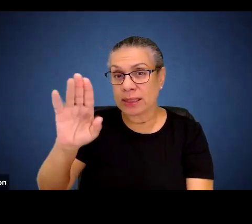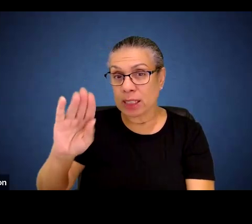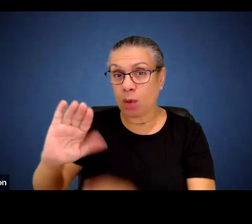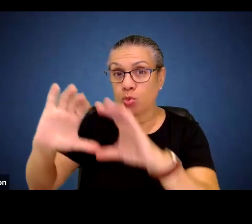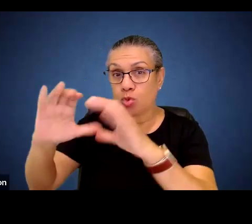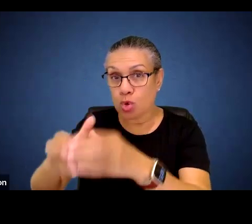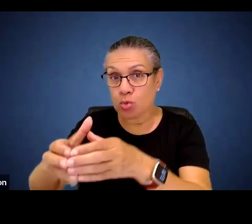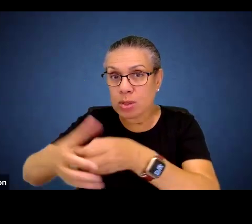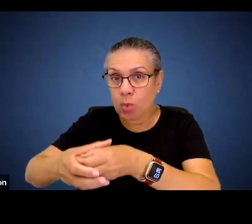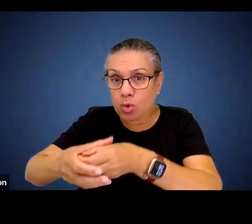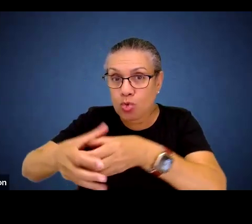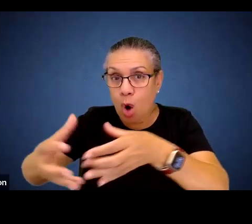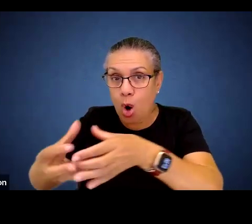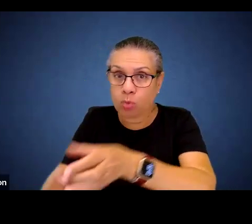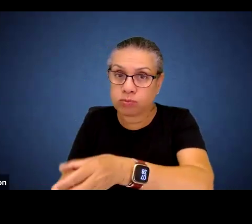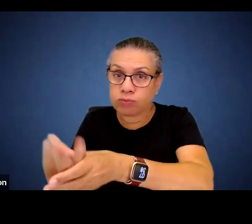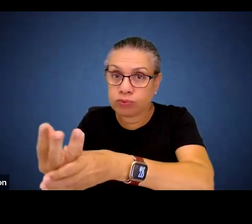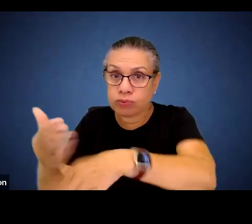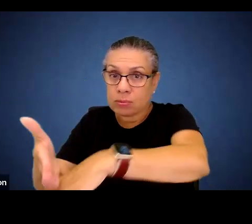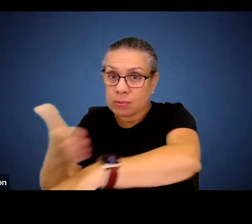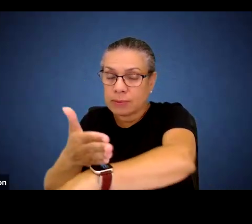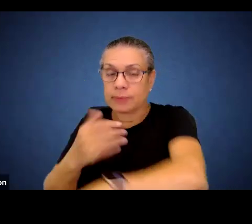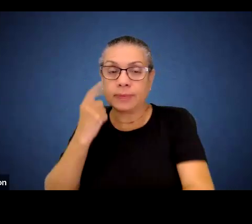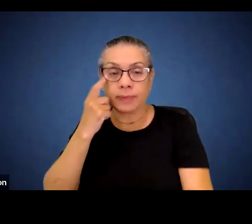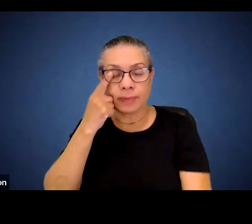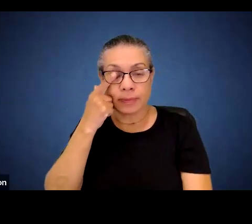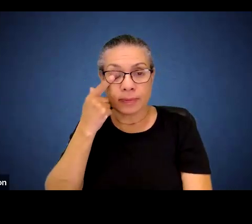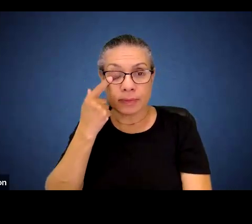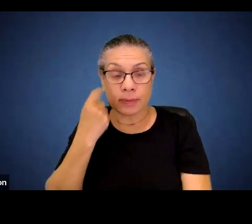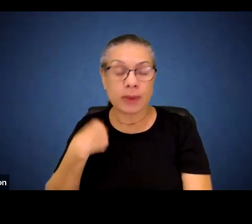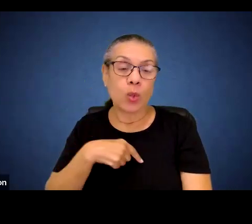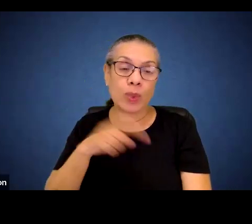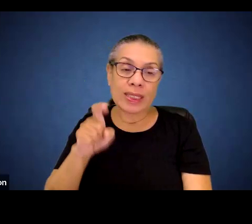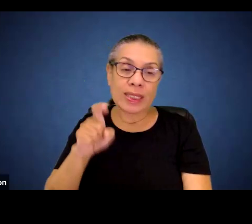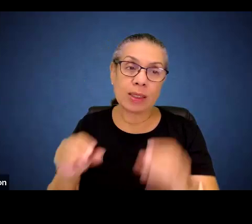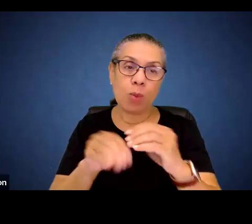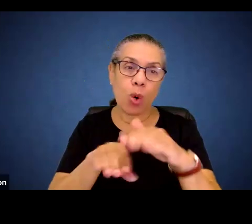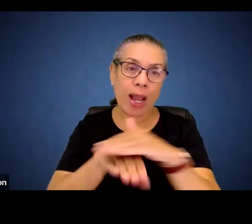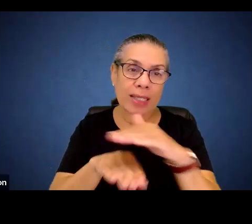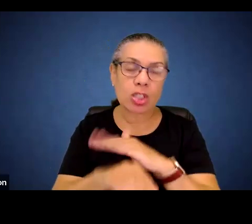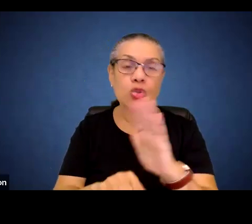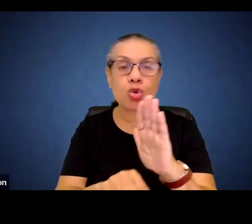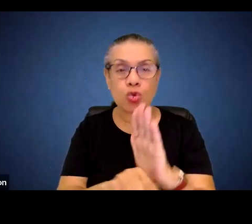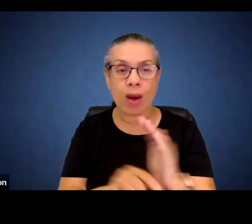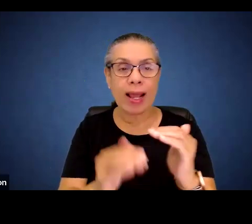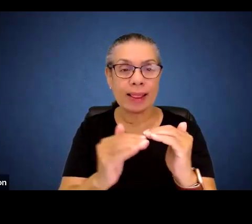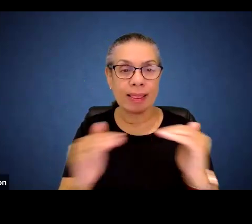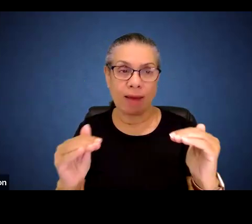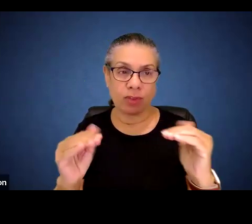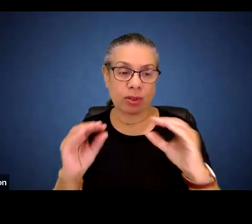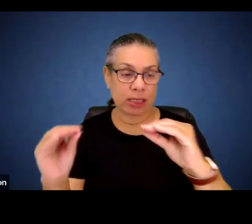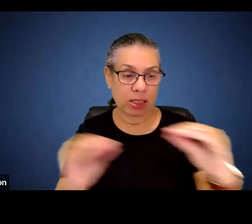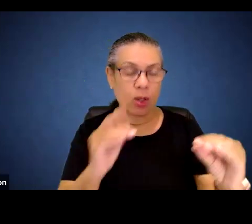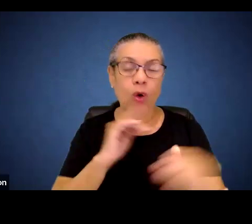for our broad focus on curriculum implementation and access to grade level instruction for all transformation